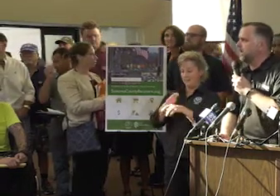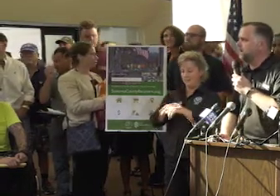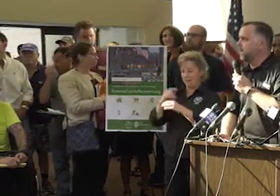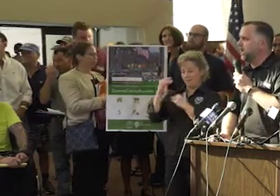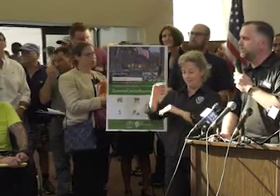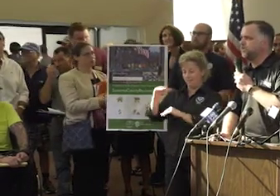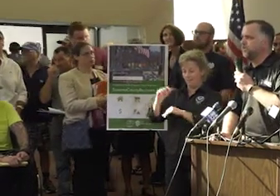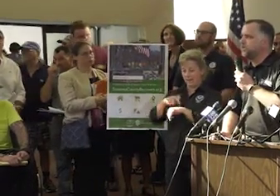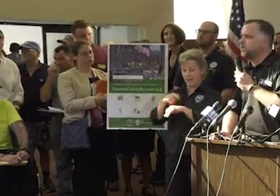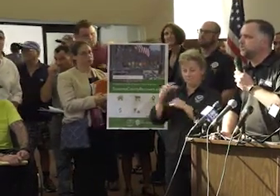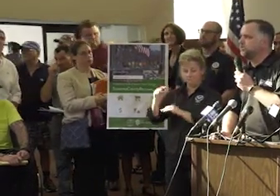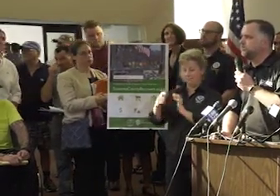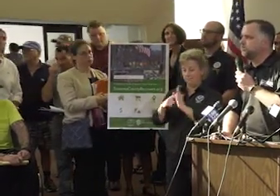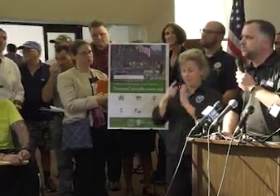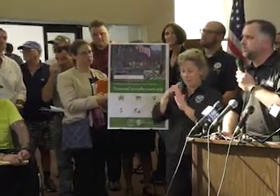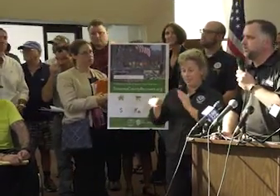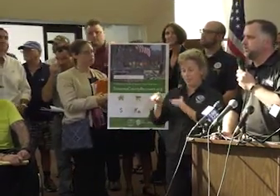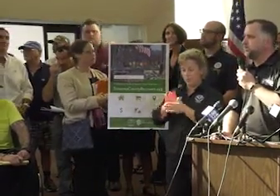A timeline for...